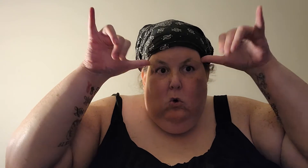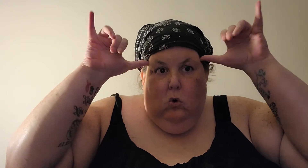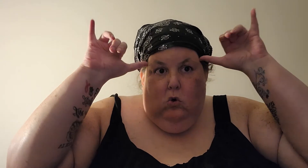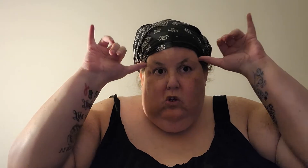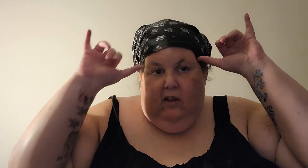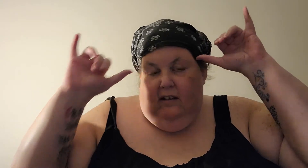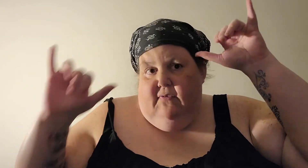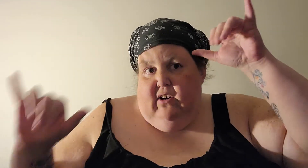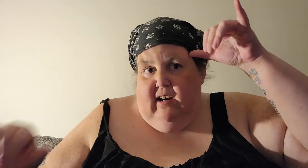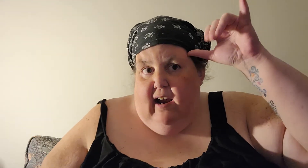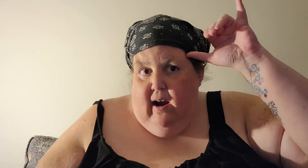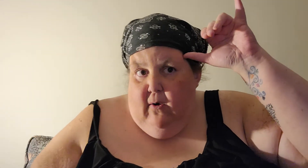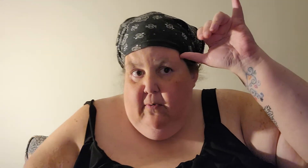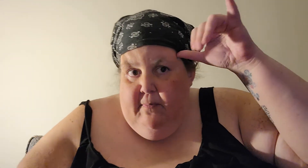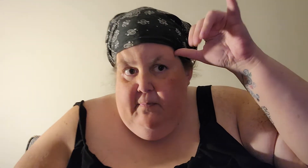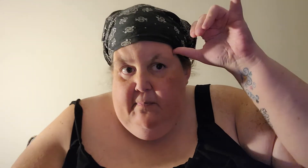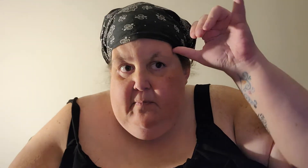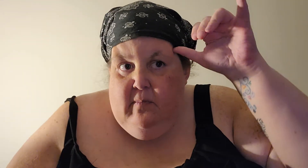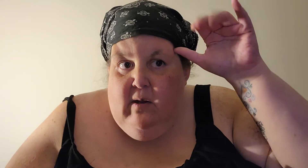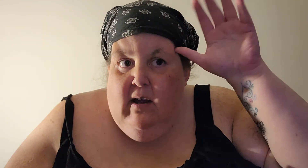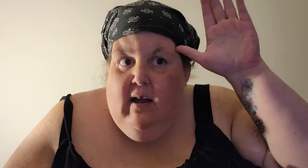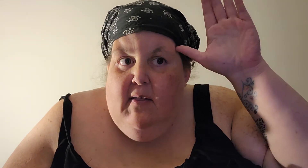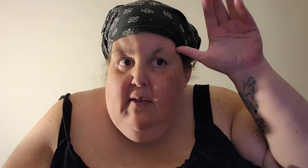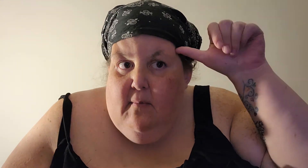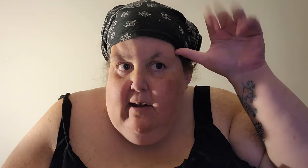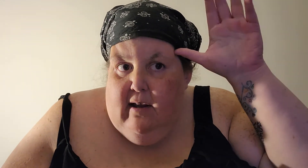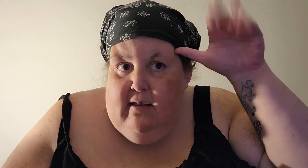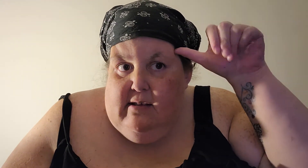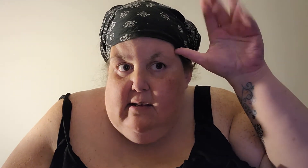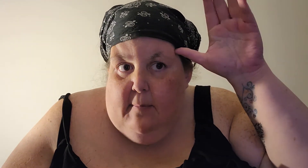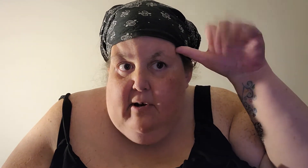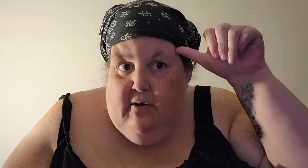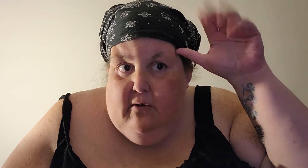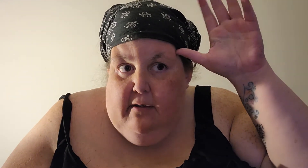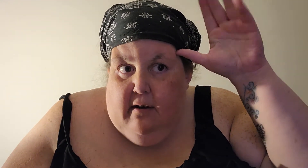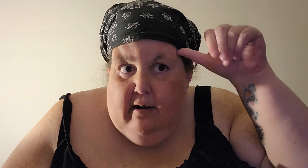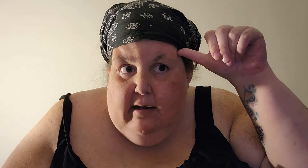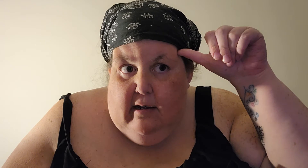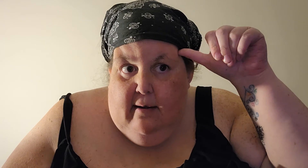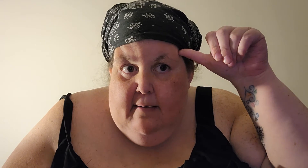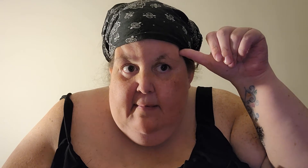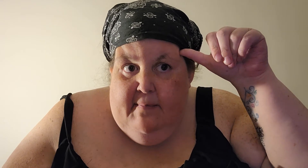Moo. So that's for a cow. Then we get the stubborn old donkey.